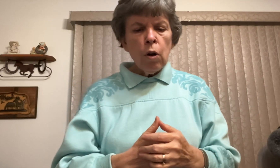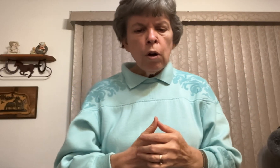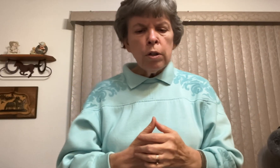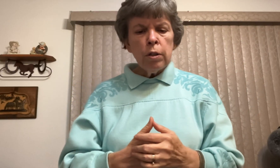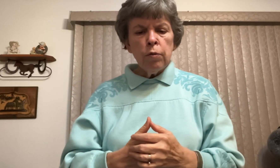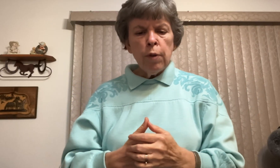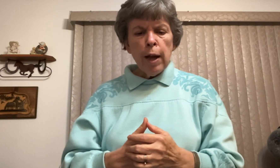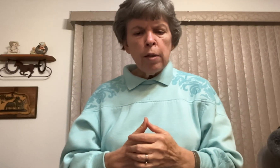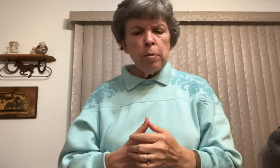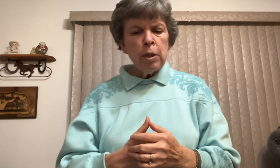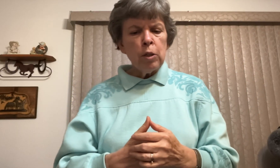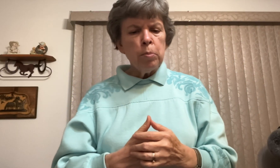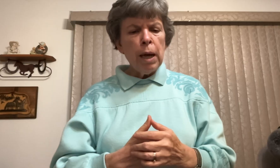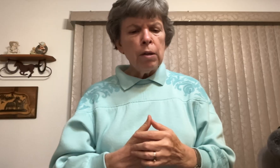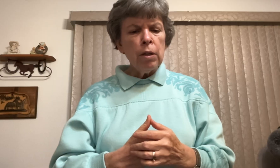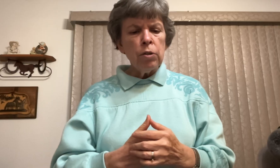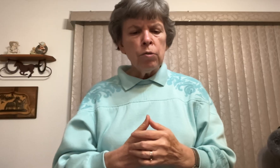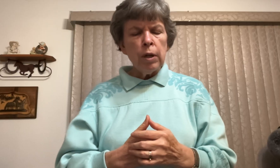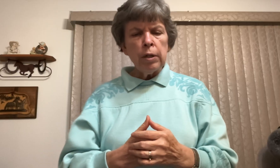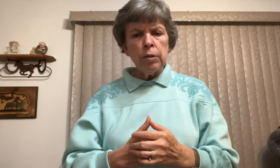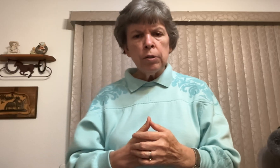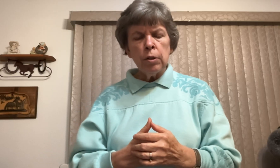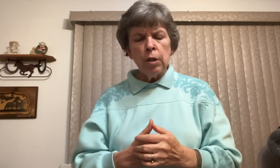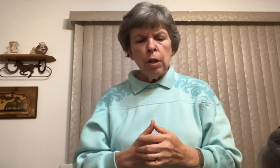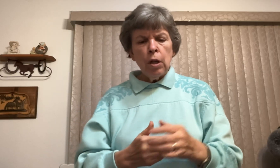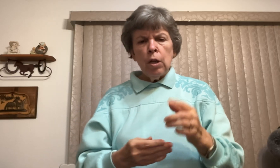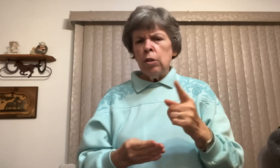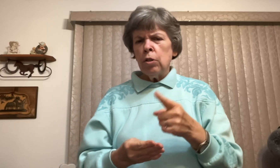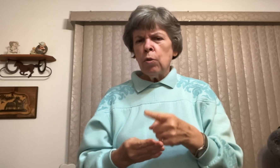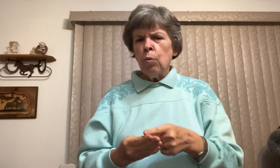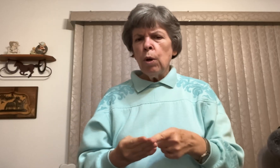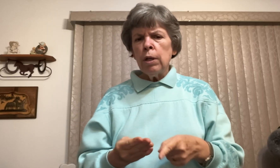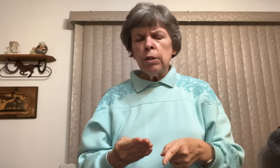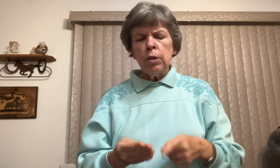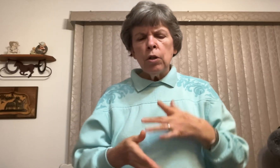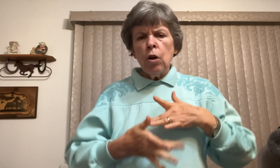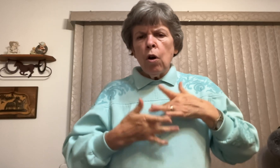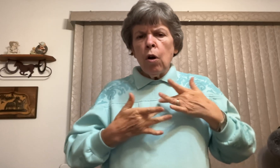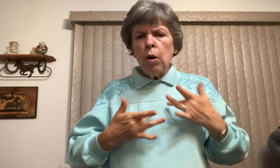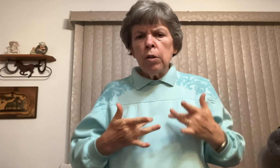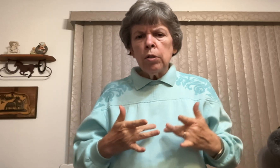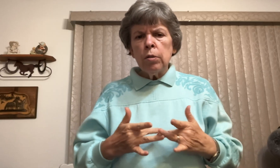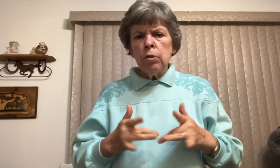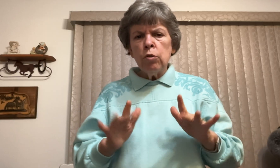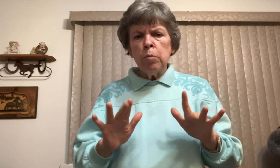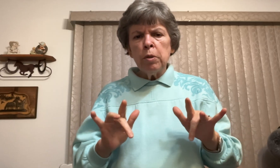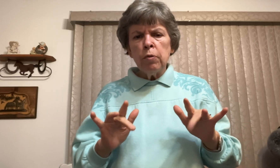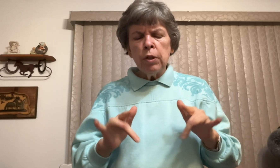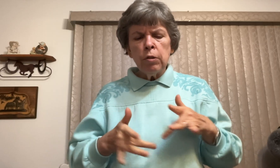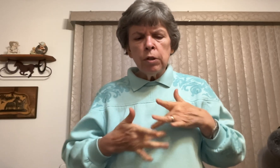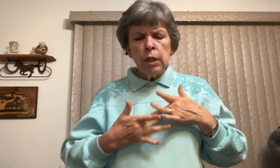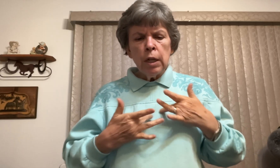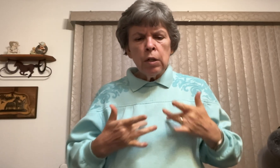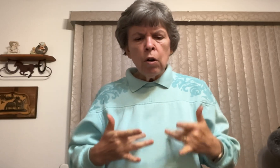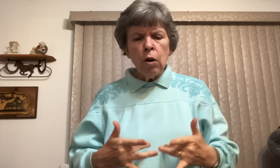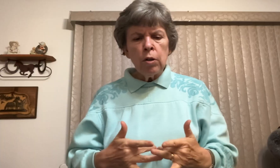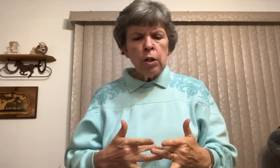heart could fathom such boundless grace? So what heart, use your middle fingers again, heart